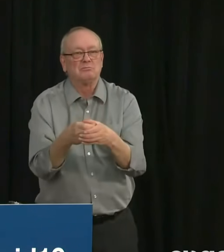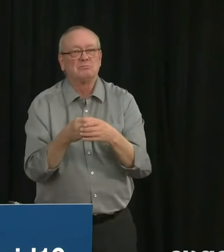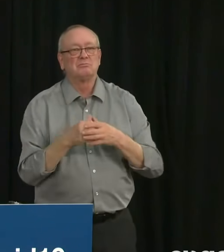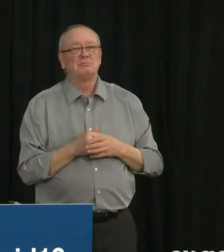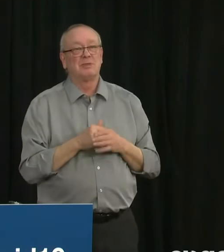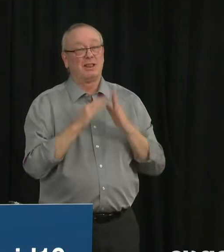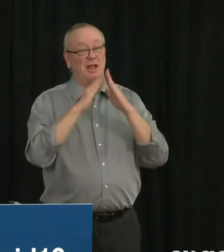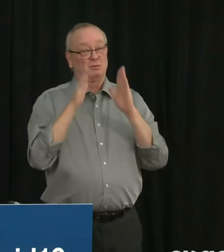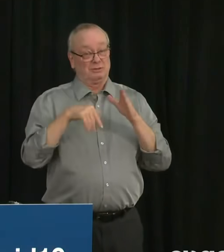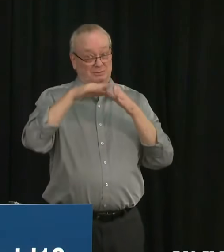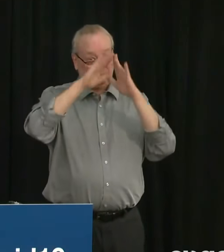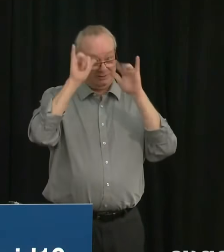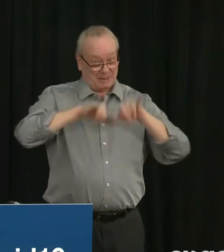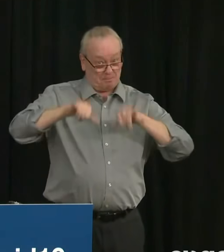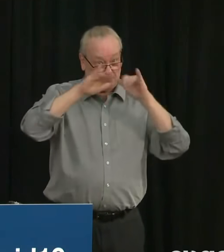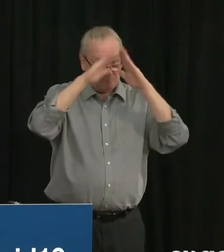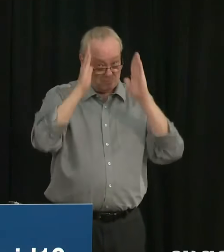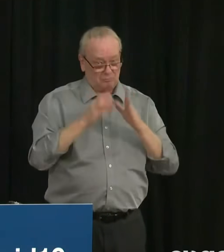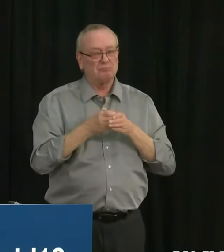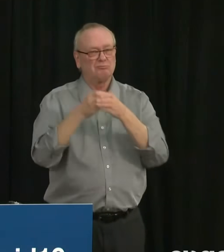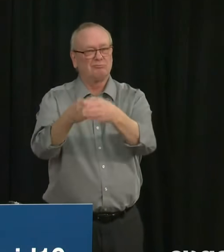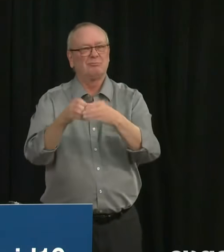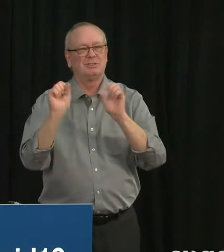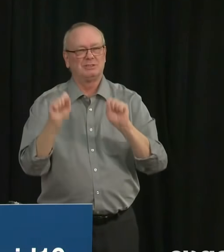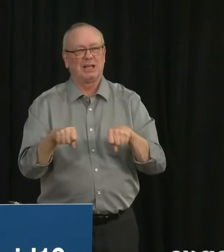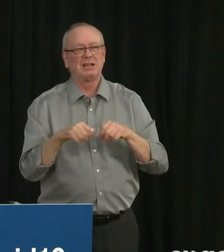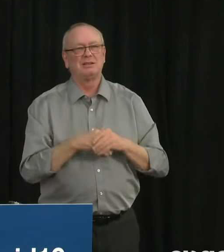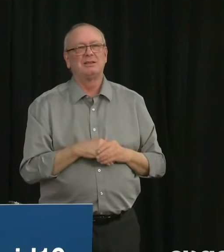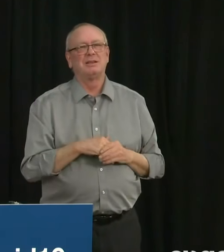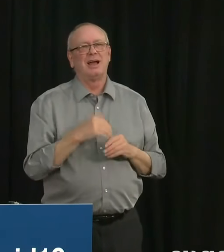have options, even under the new public health measures.